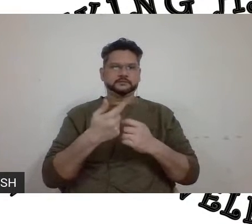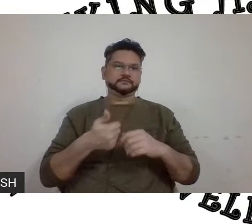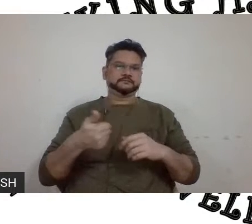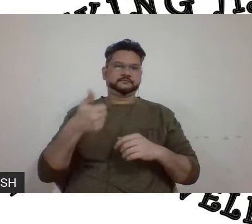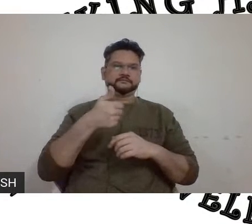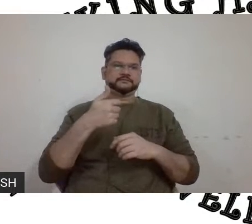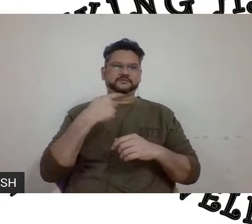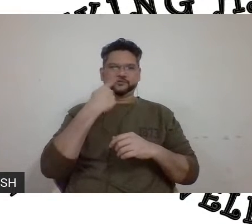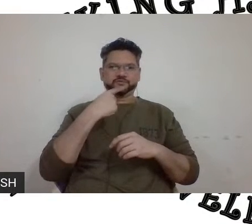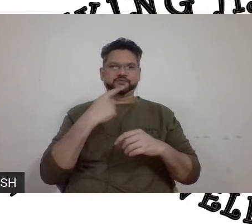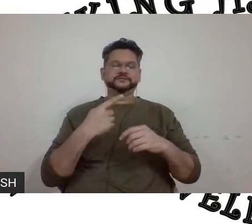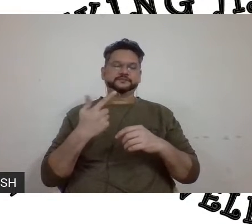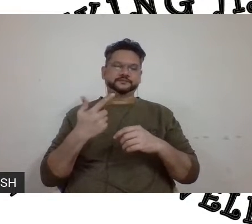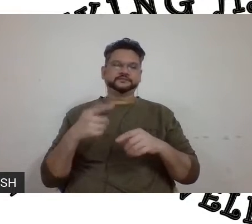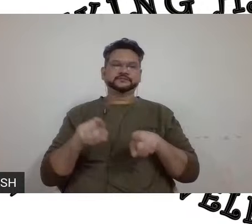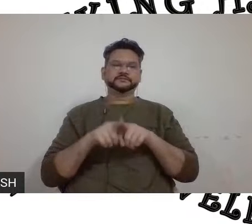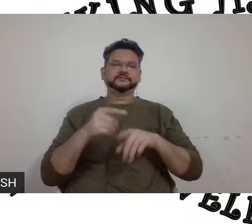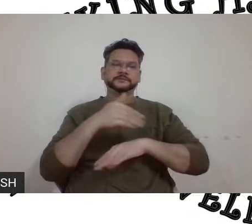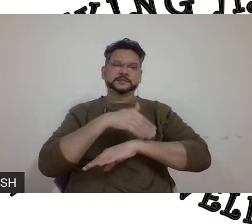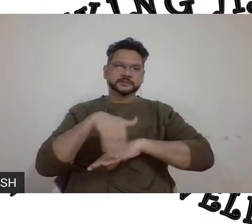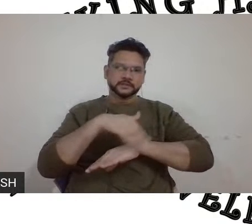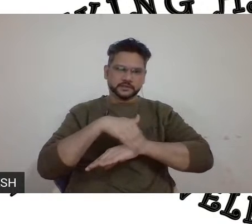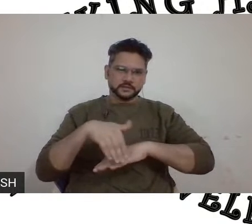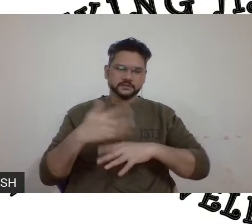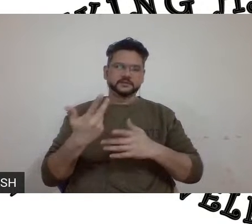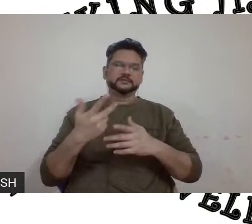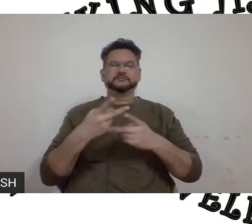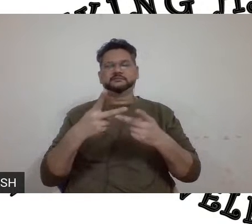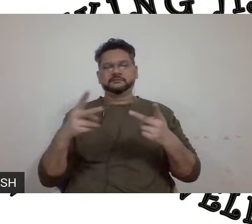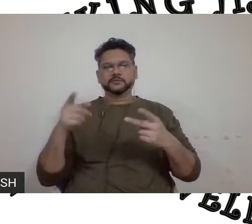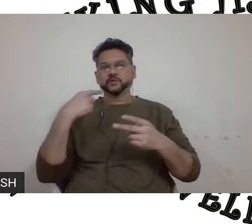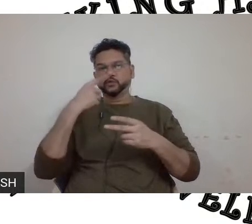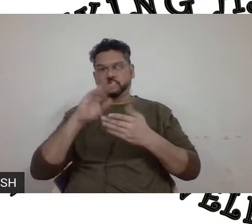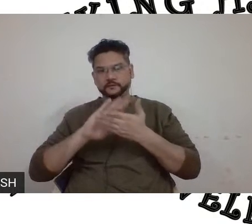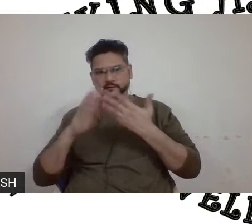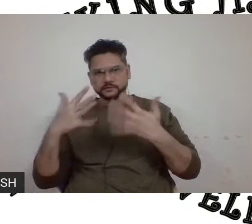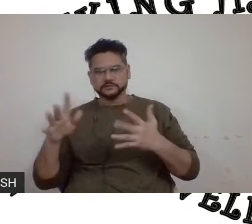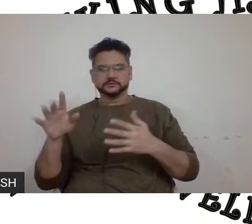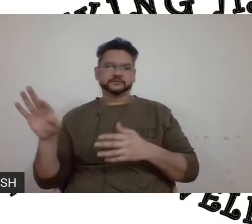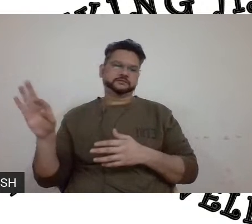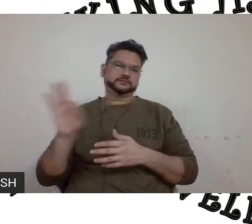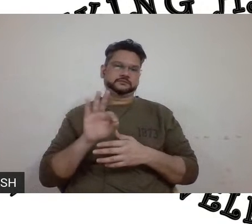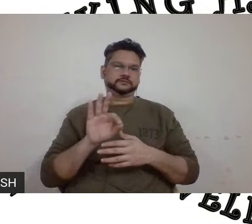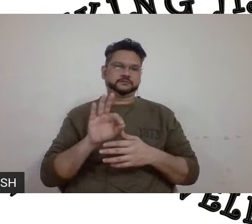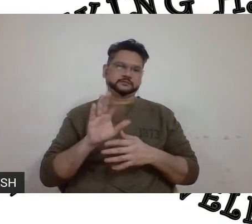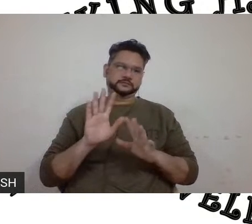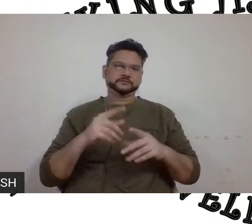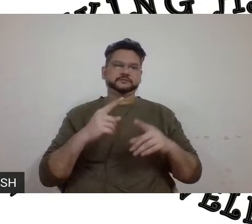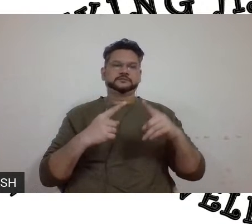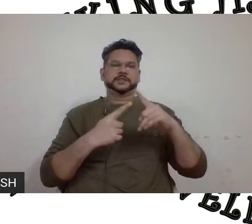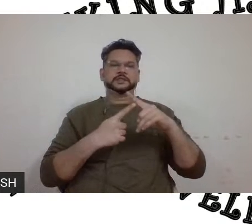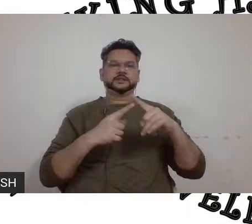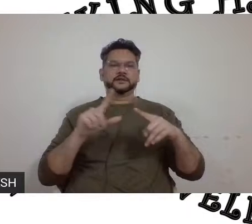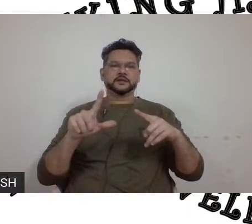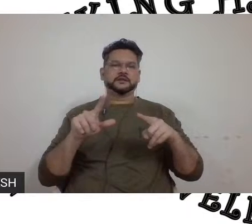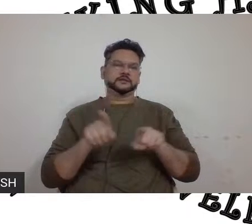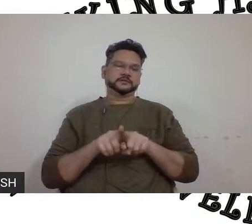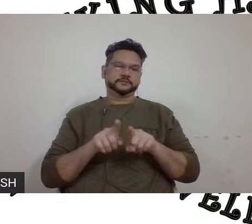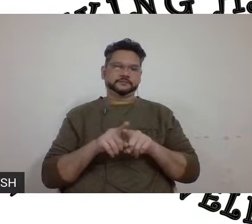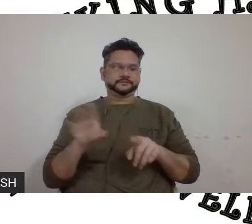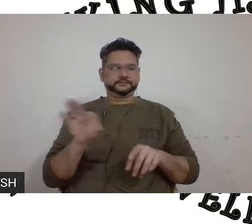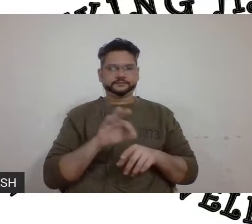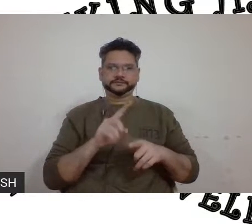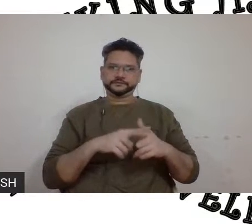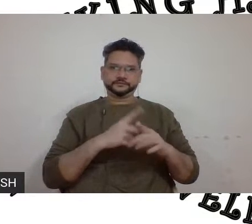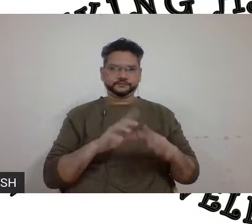the engineering background or a specific background as such. Now, if you look at again the job roles, what you have in this